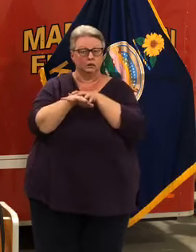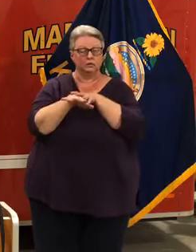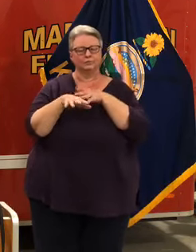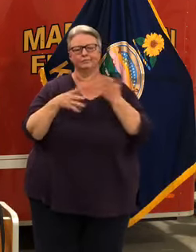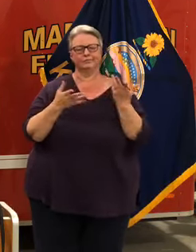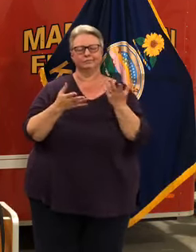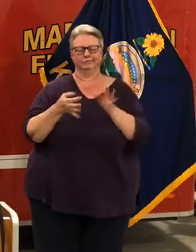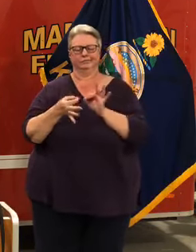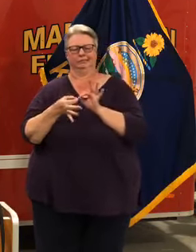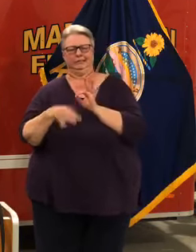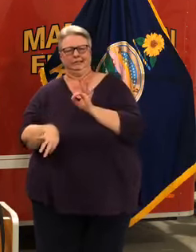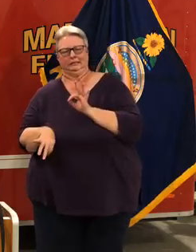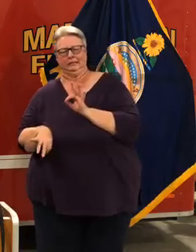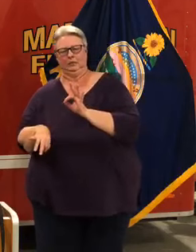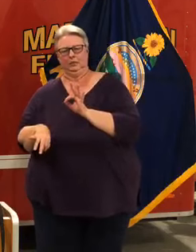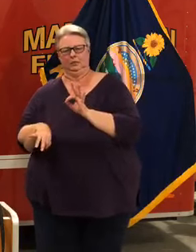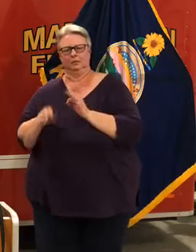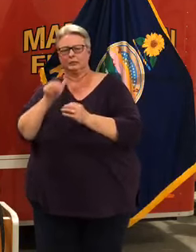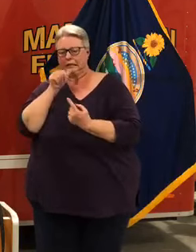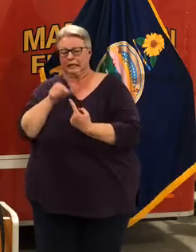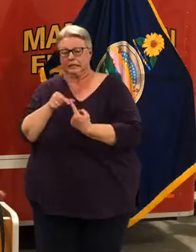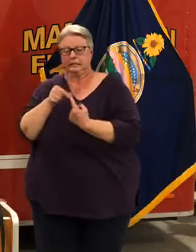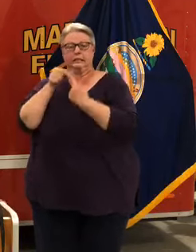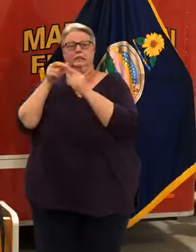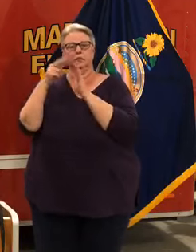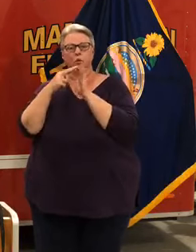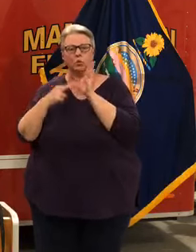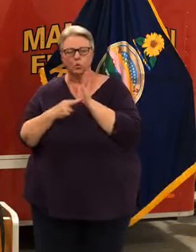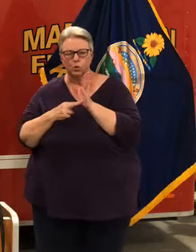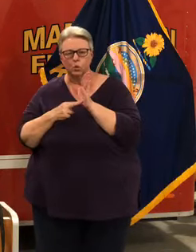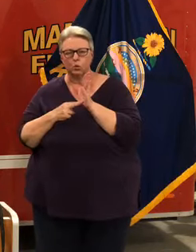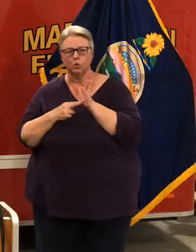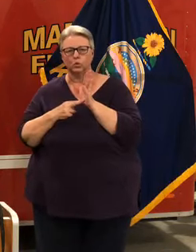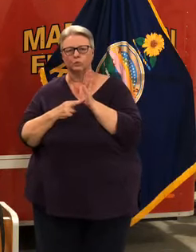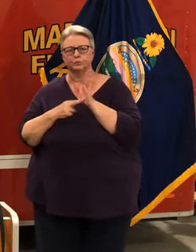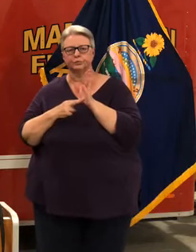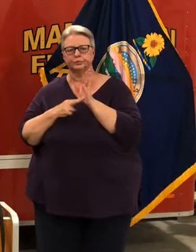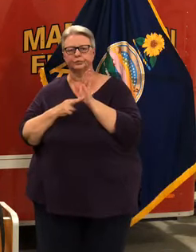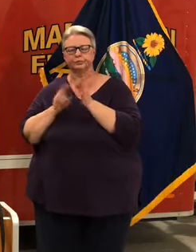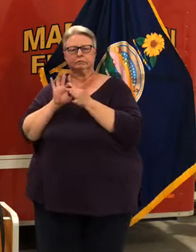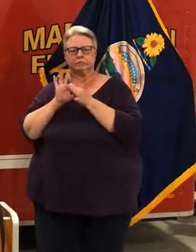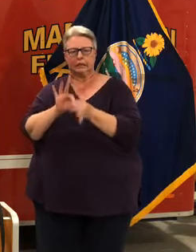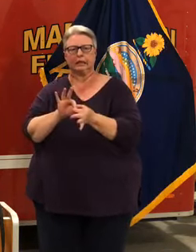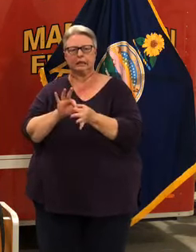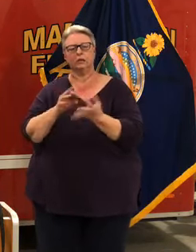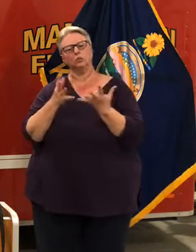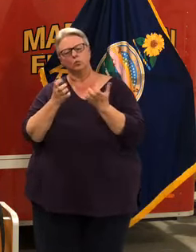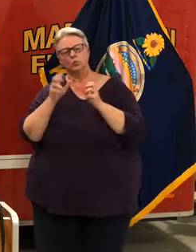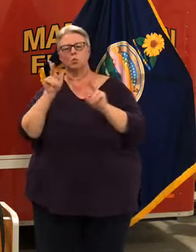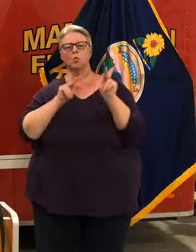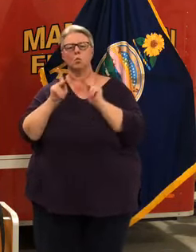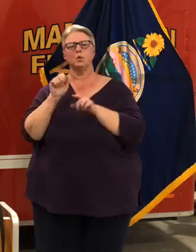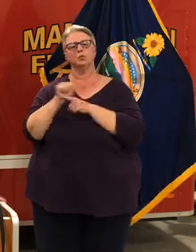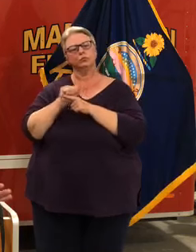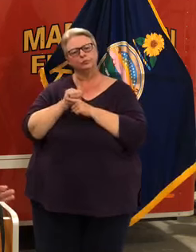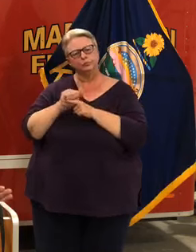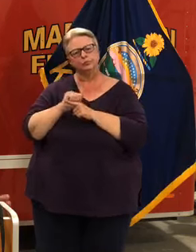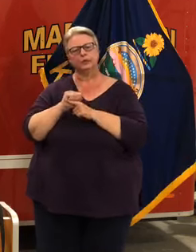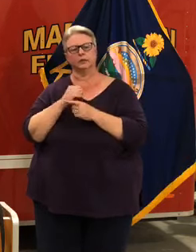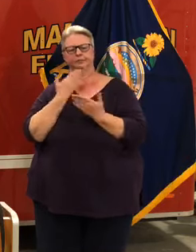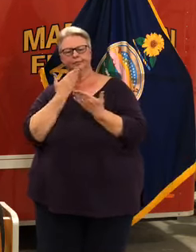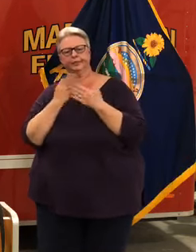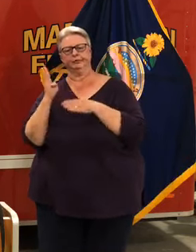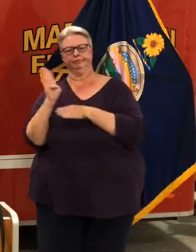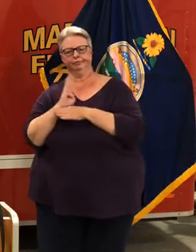put, there's not a specific rule for us with that. Obviously, we want people to practice good